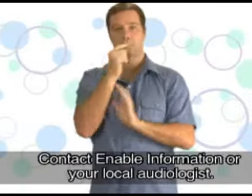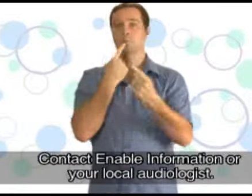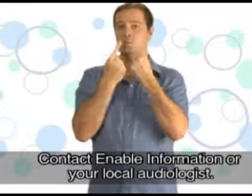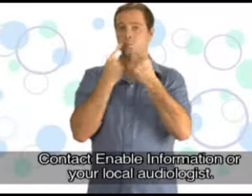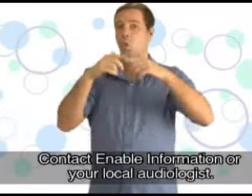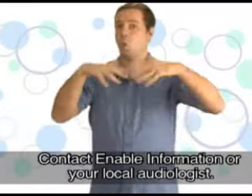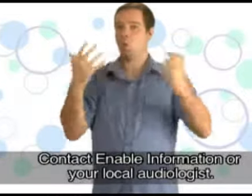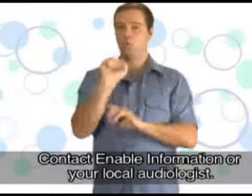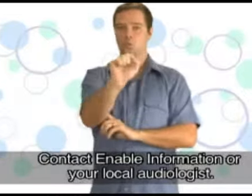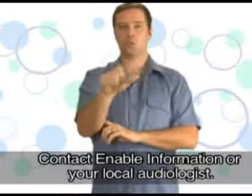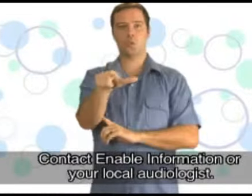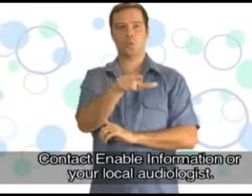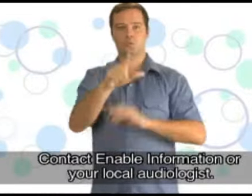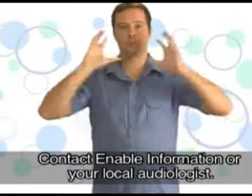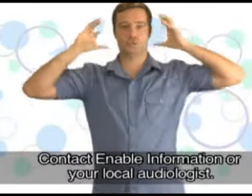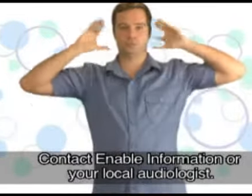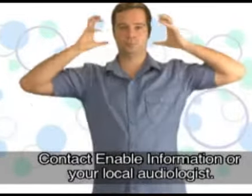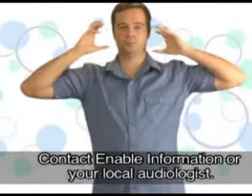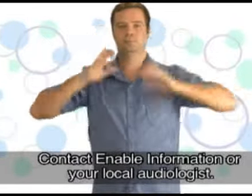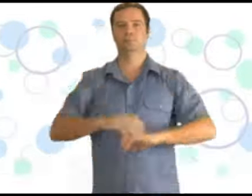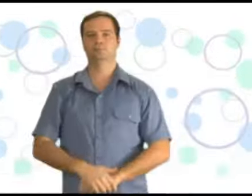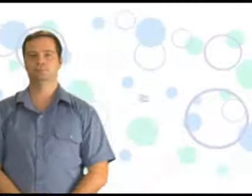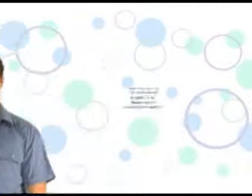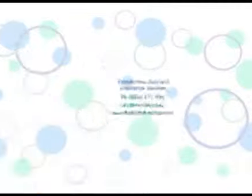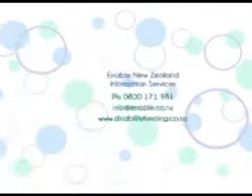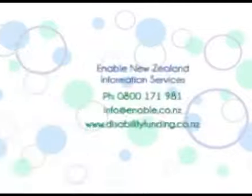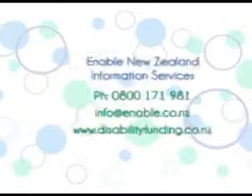Contact Enable Information or your local audiologist.